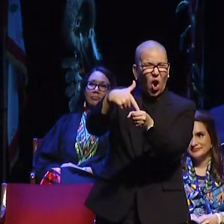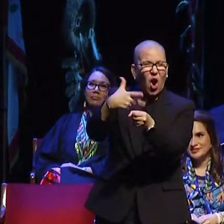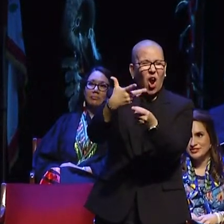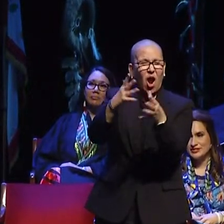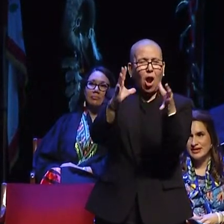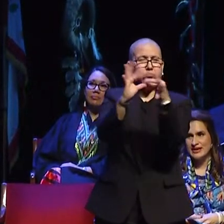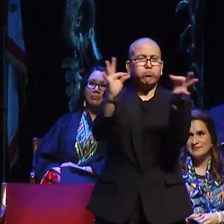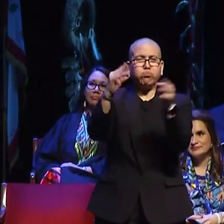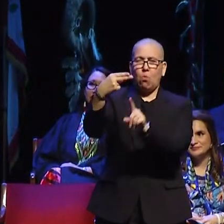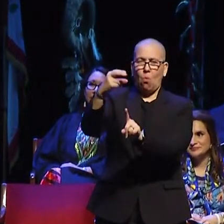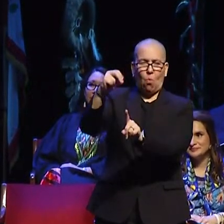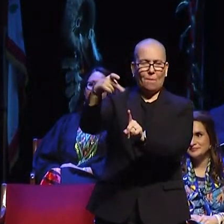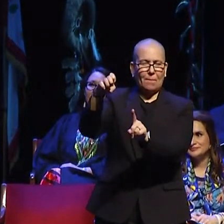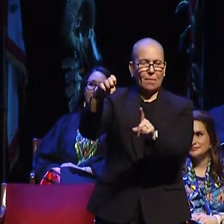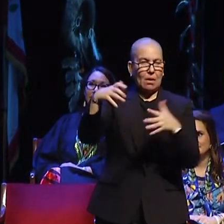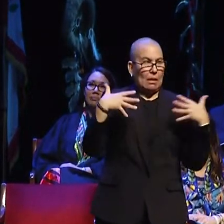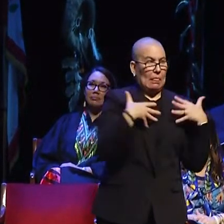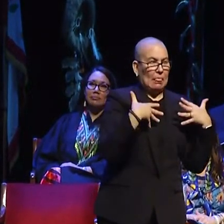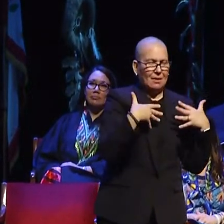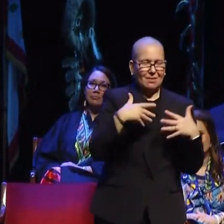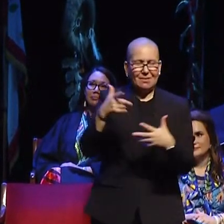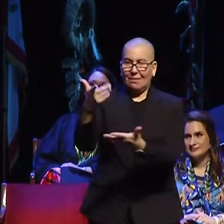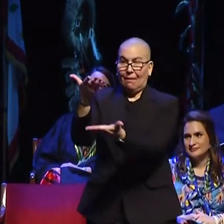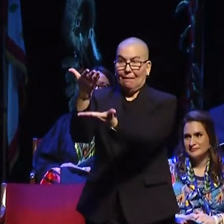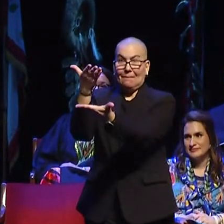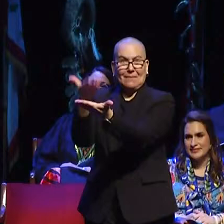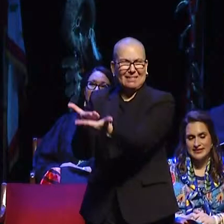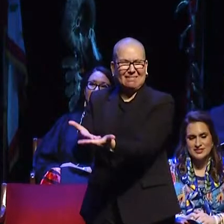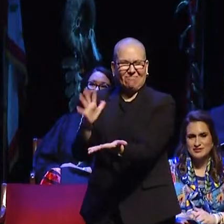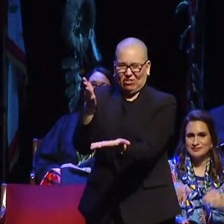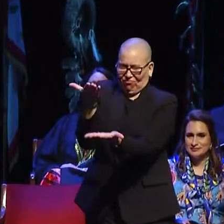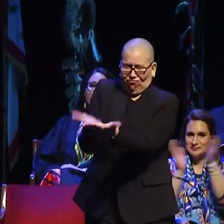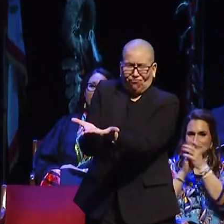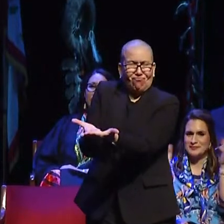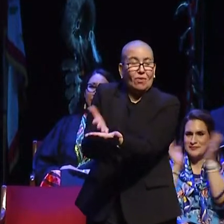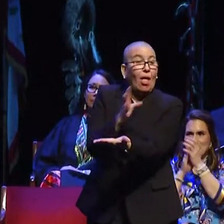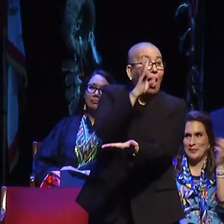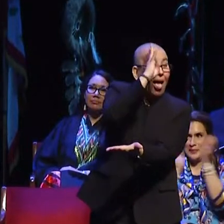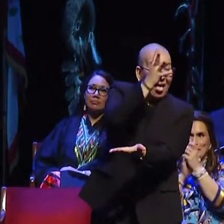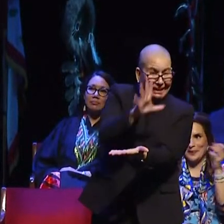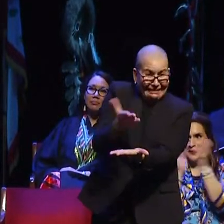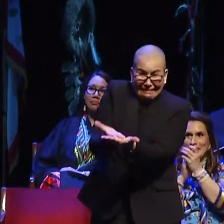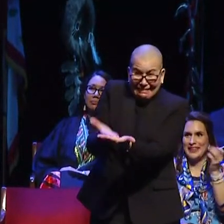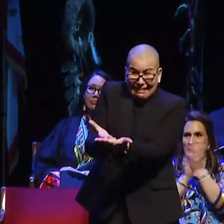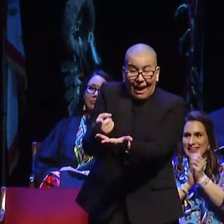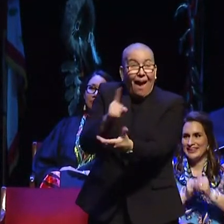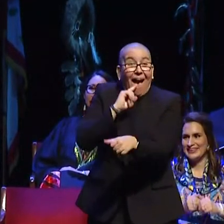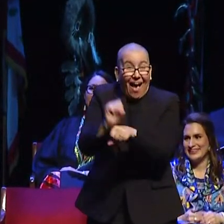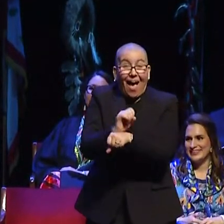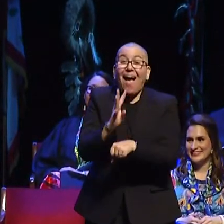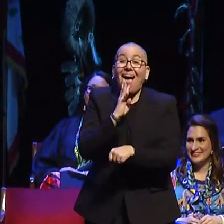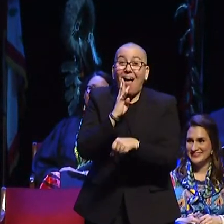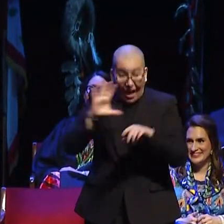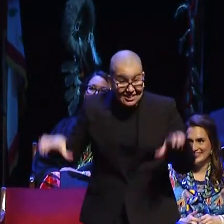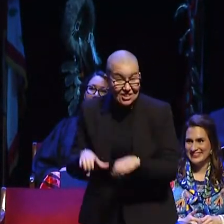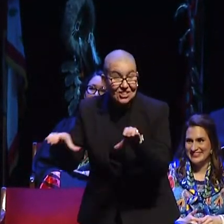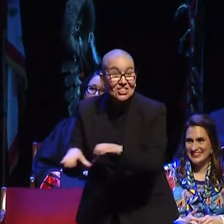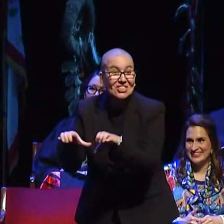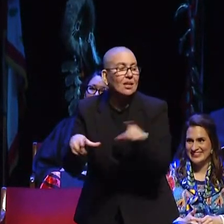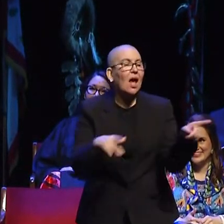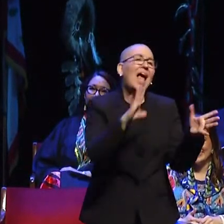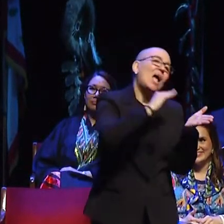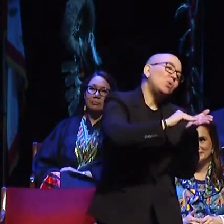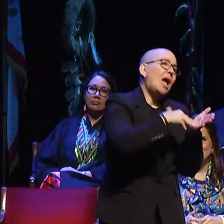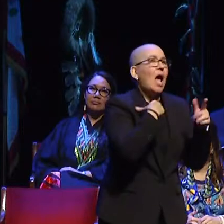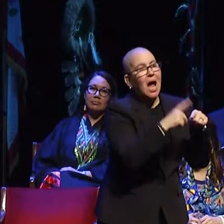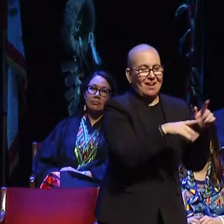over fiction. And they chose action over excuses. Our path is clear. It's time to lead.